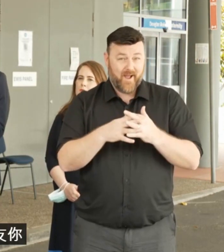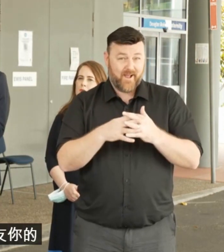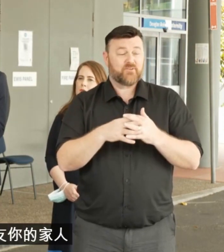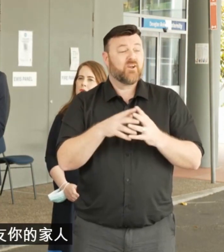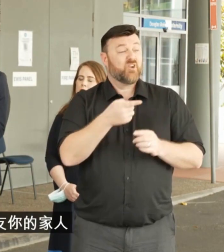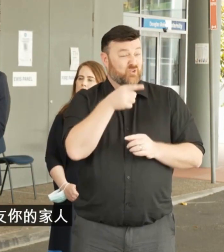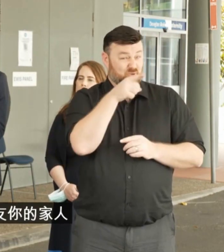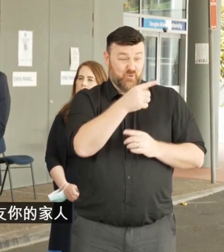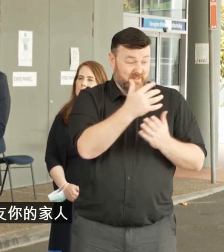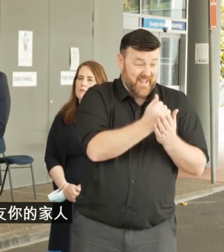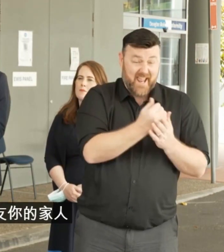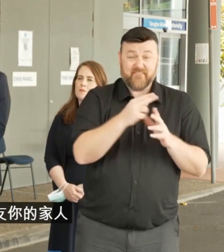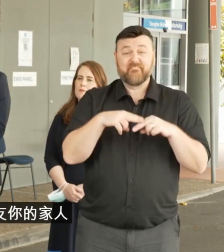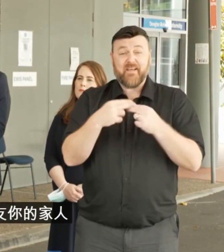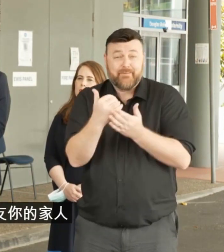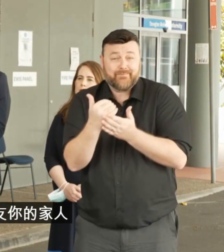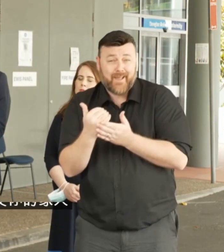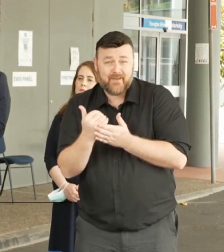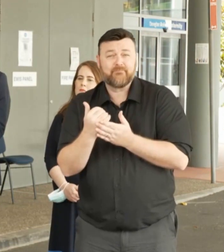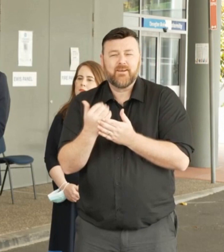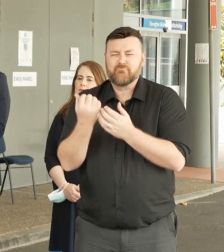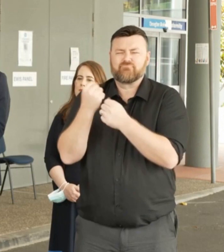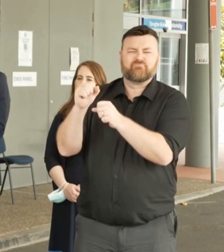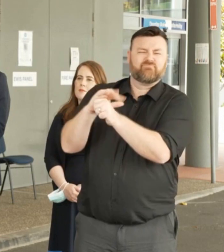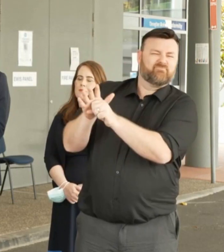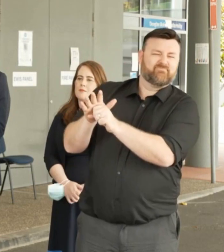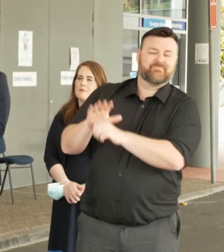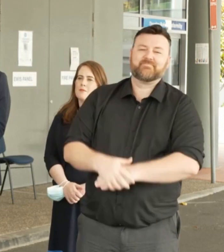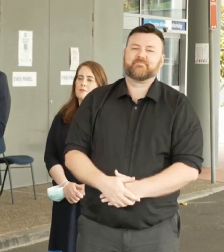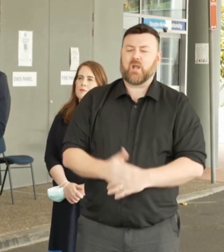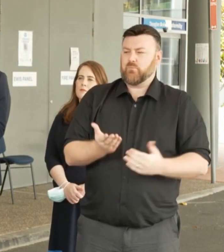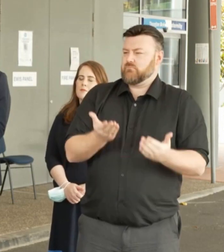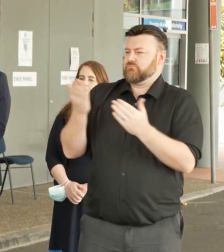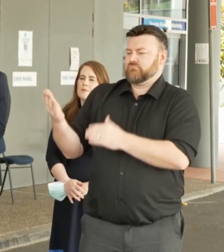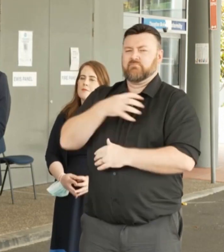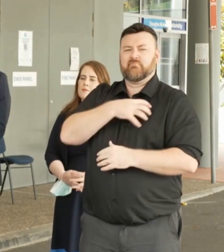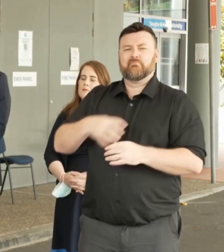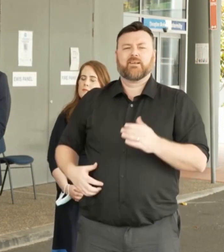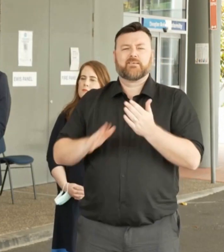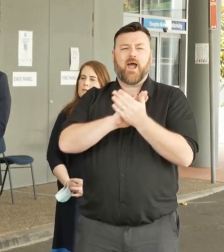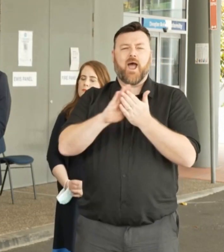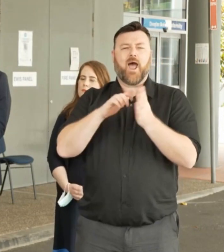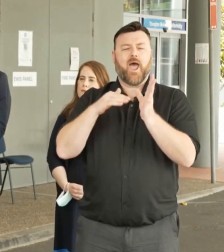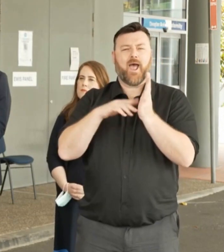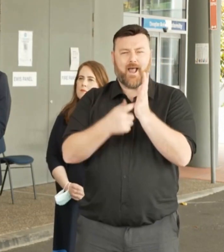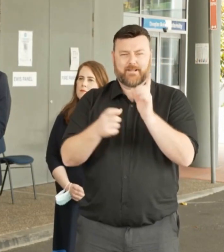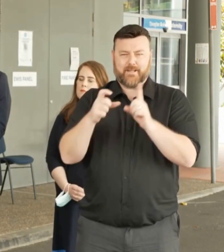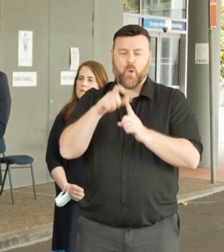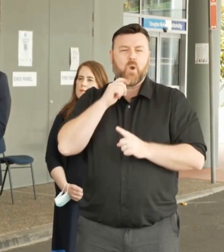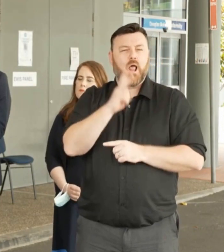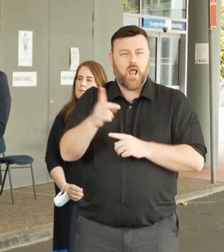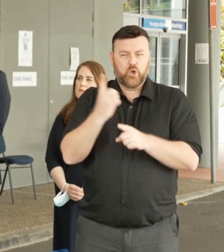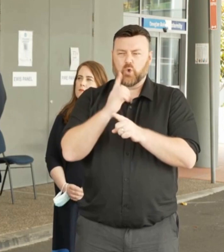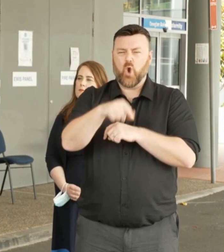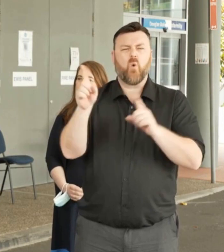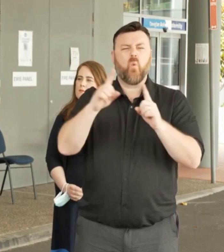your family and your friends safe as well. Now I'm going to pass to Minister Hazzard, who will reiterate some of those important health messages, and then to Susan Pearce to talk